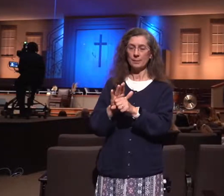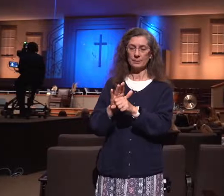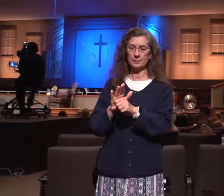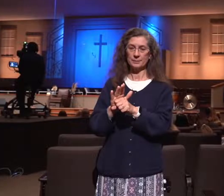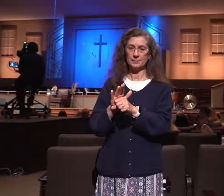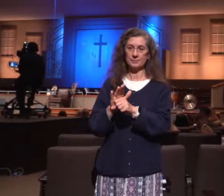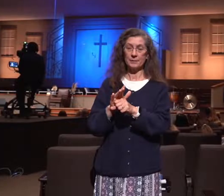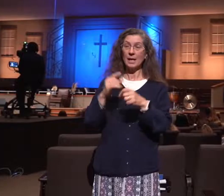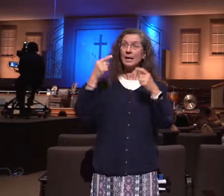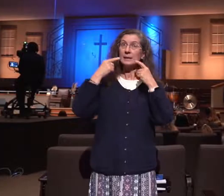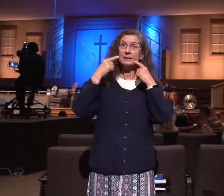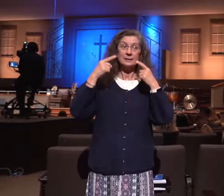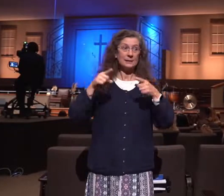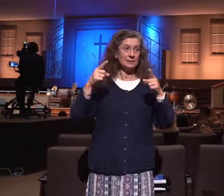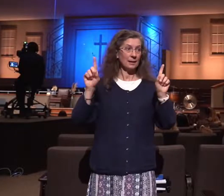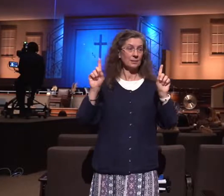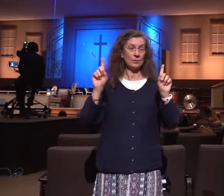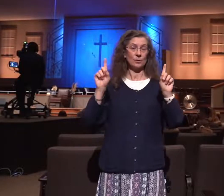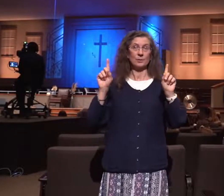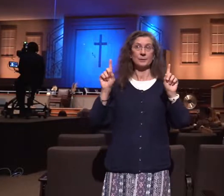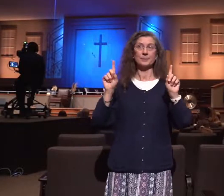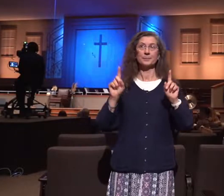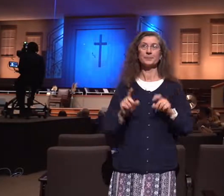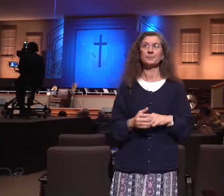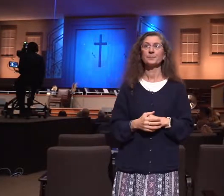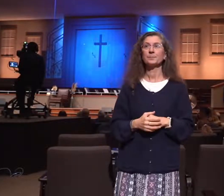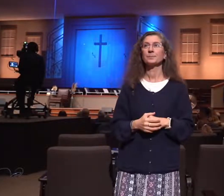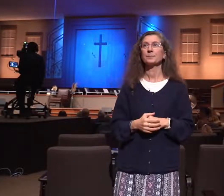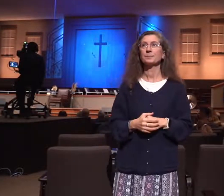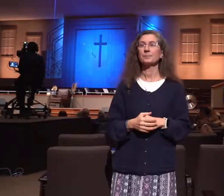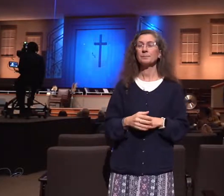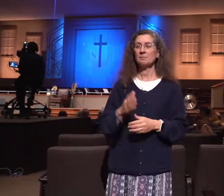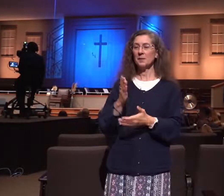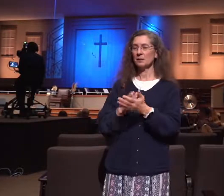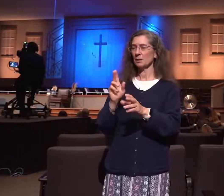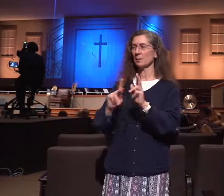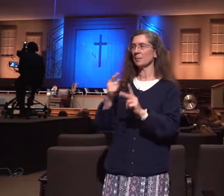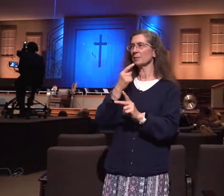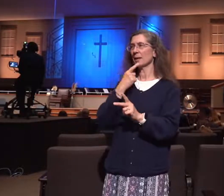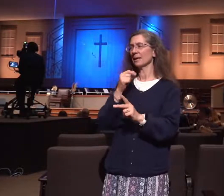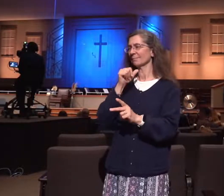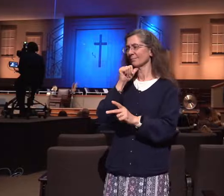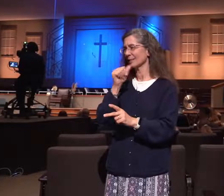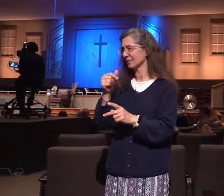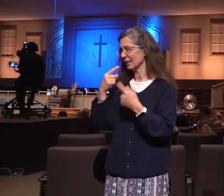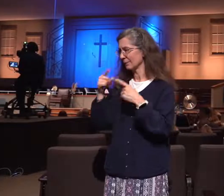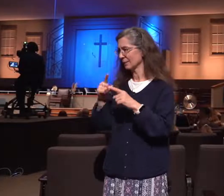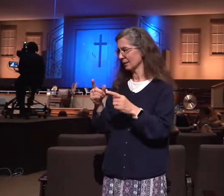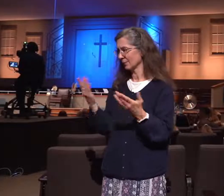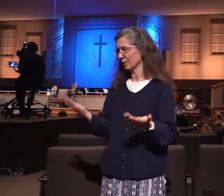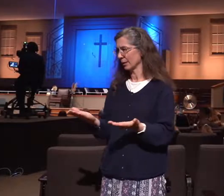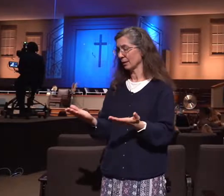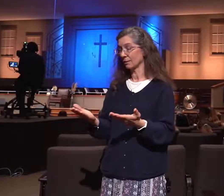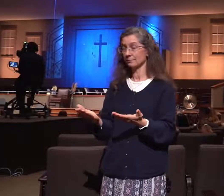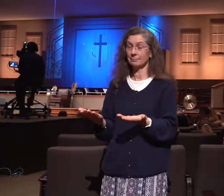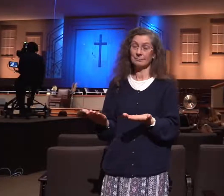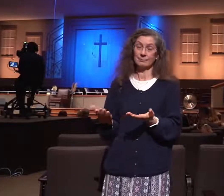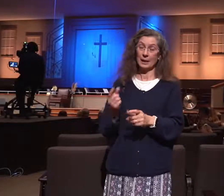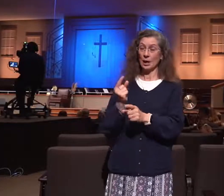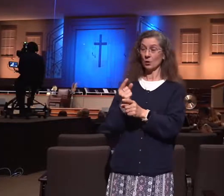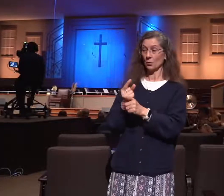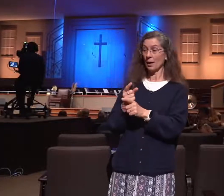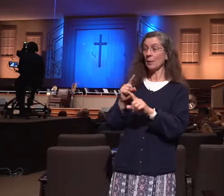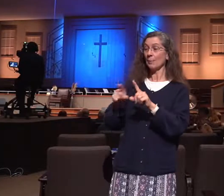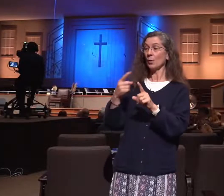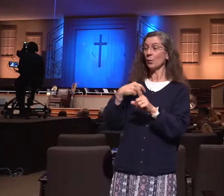It works. It works. I've had pastors say, well, it wouldn't work here. It won't work if you don't preach it. If you